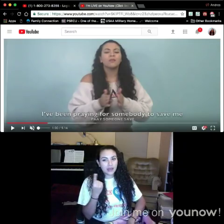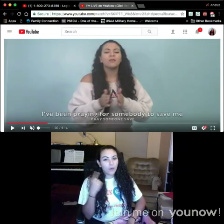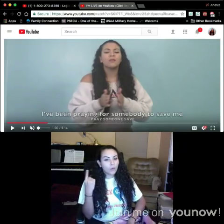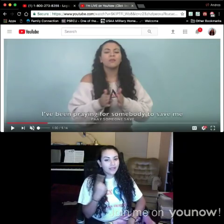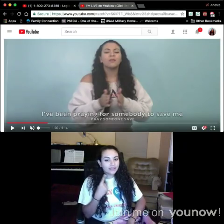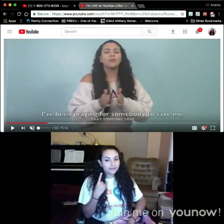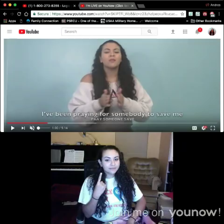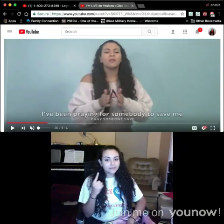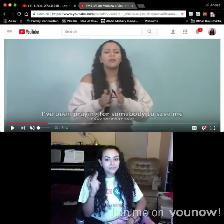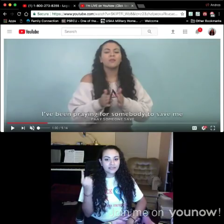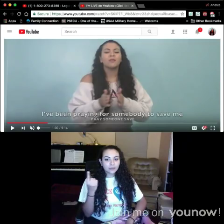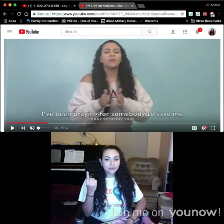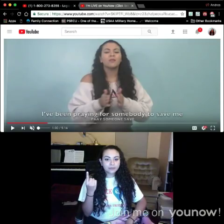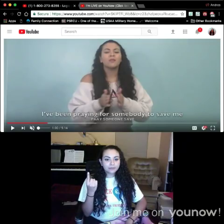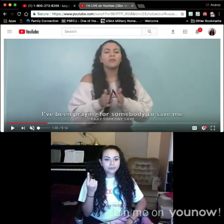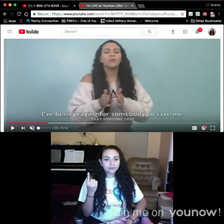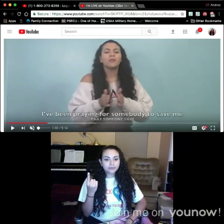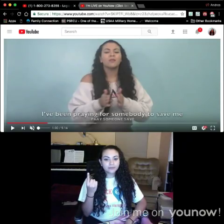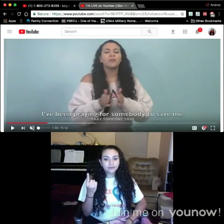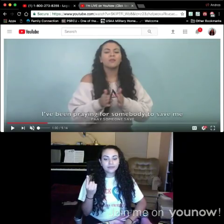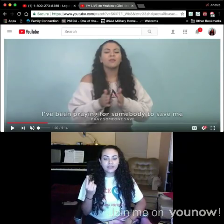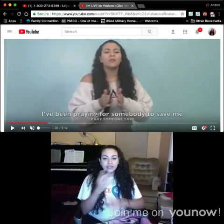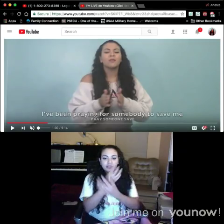like always. Someone.